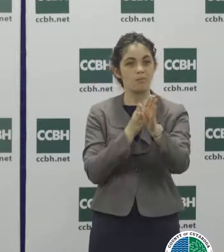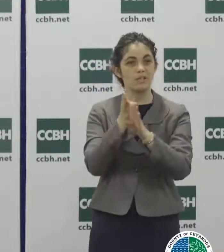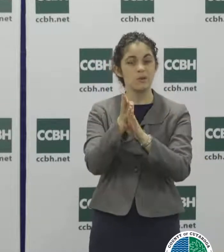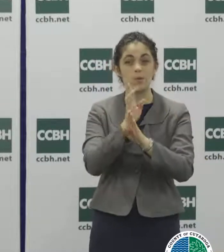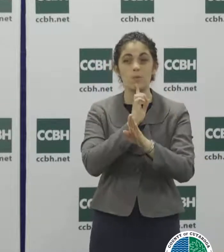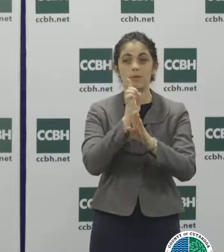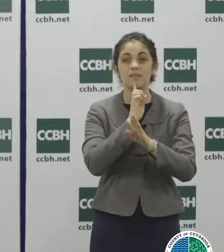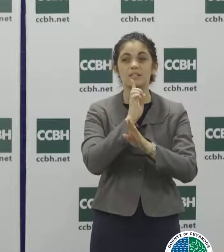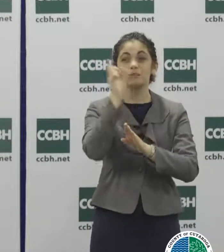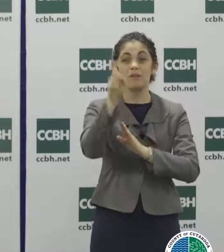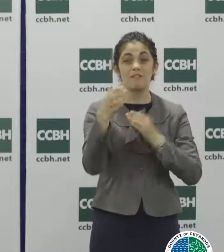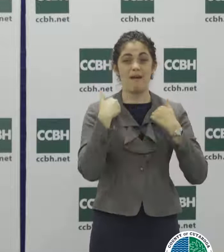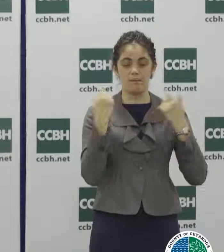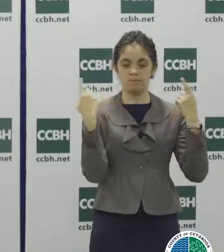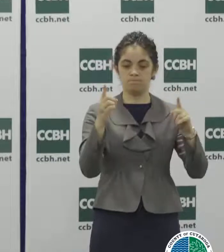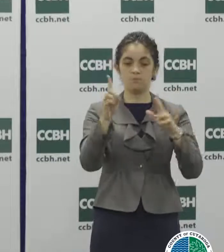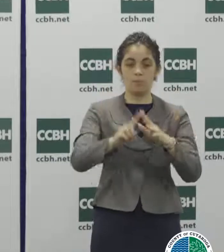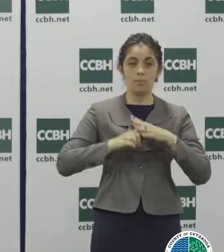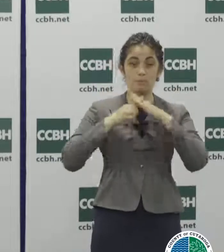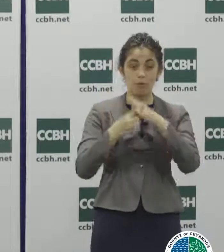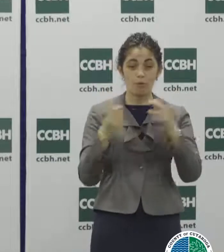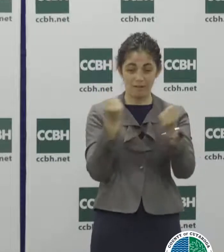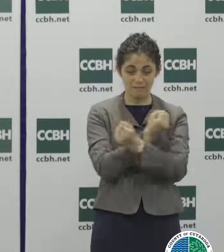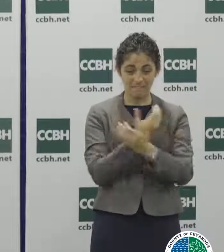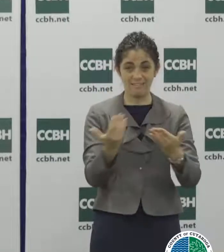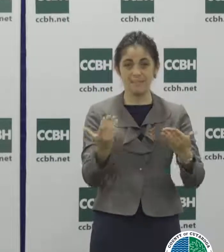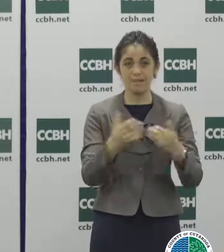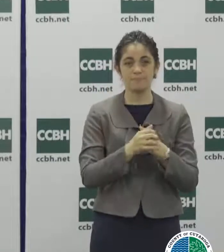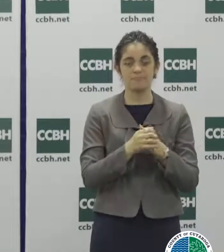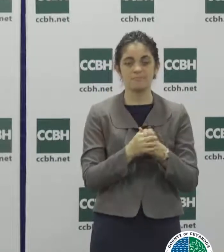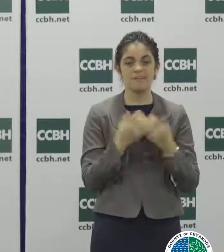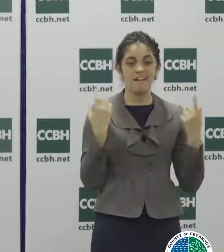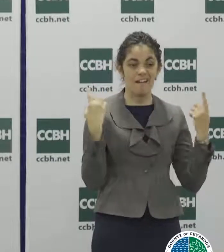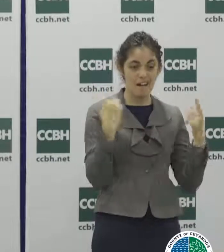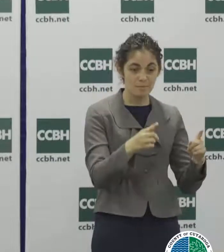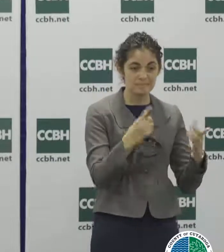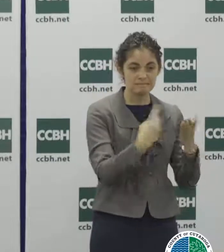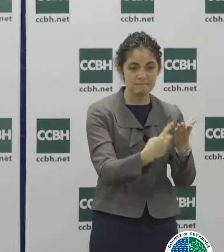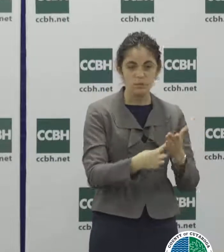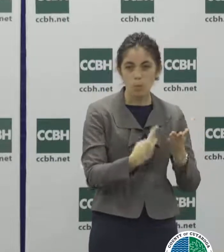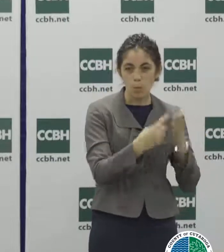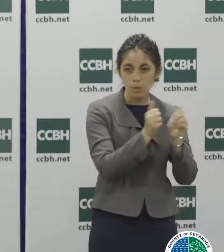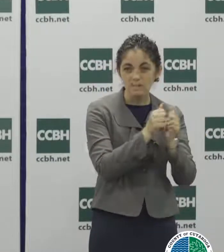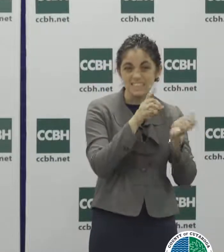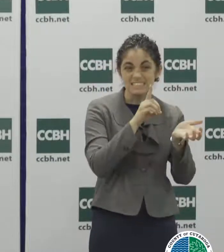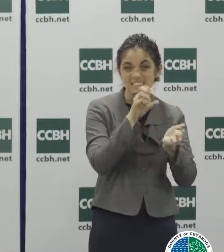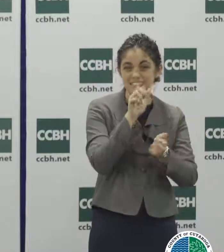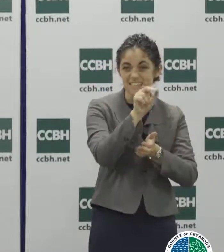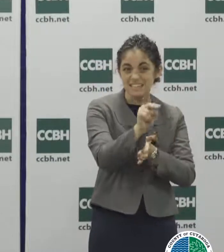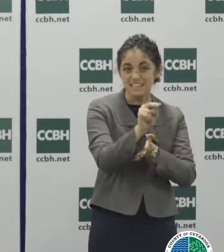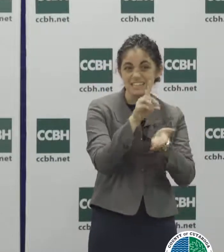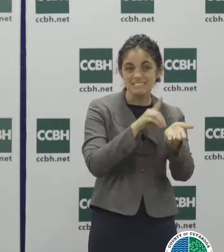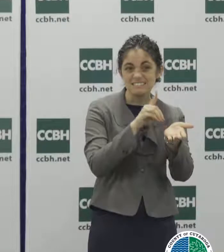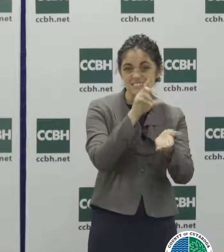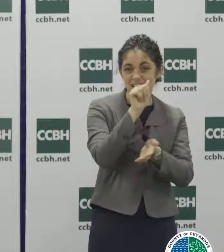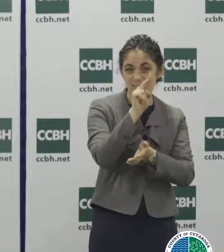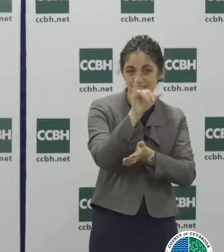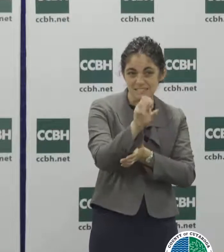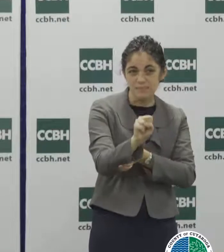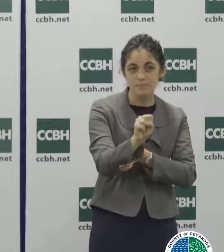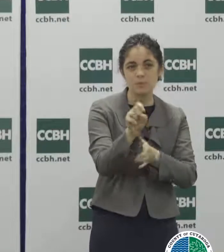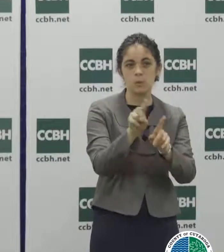really was meant to be from the beginning. And so what happened in discussions with Dean Davis is she created